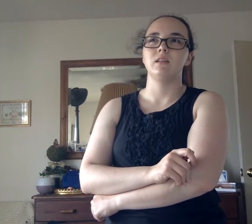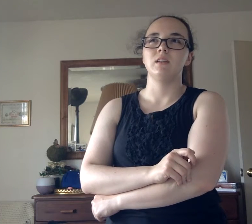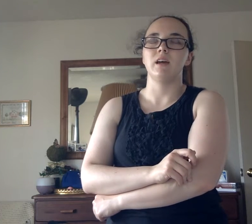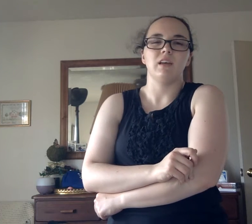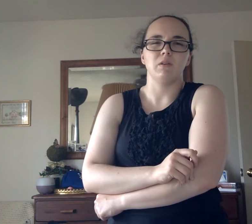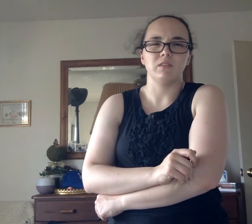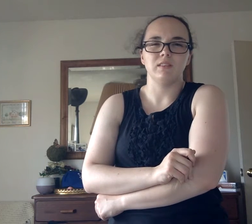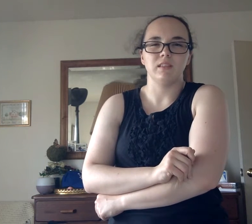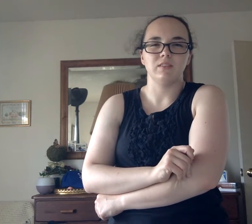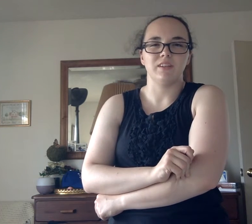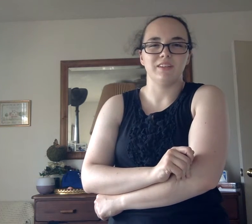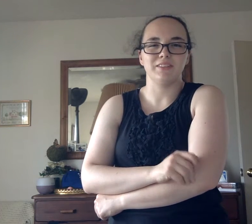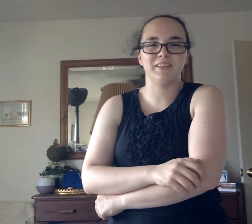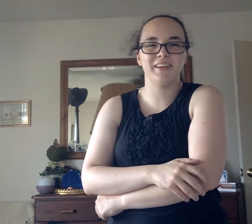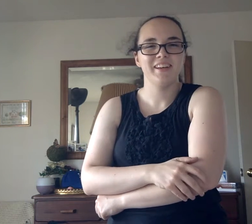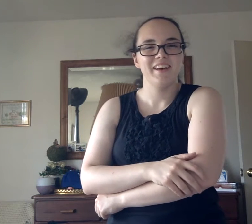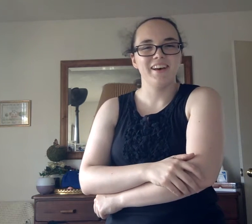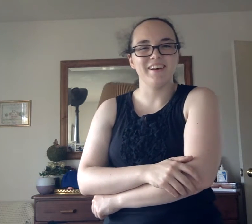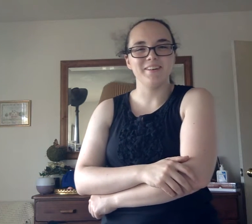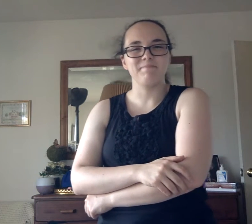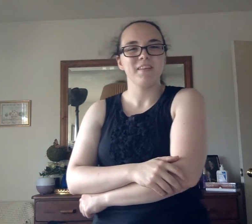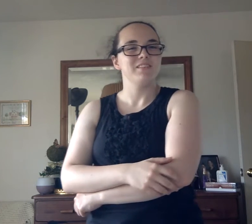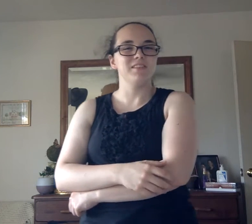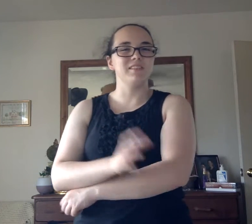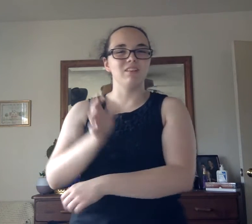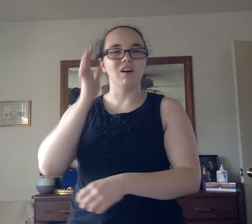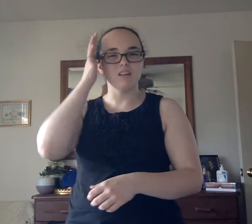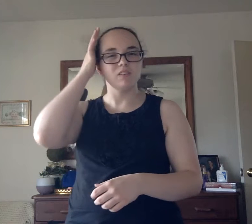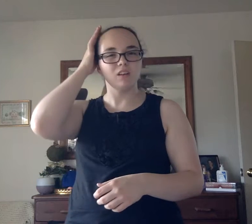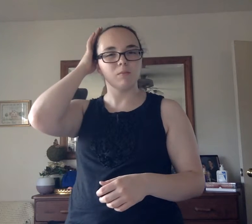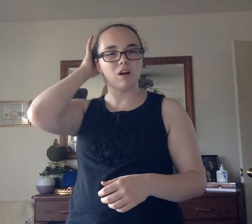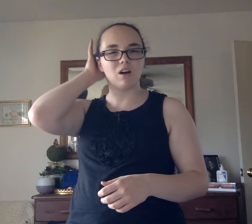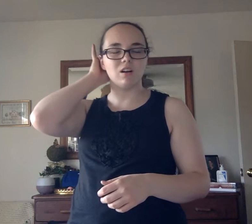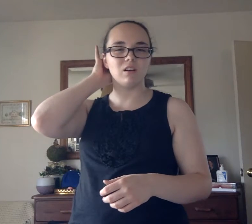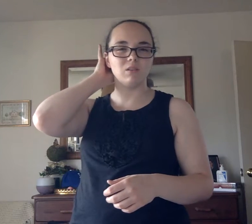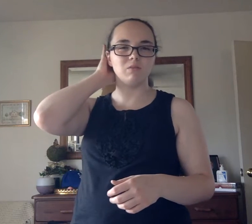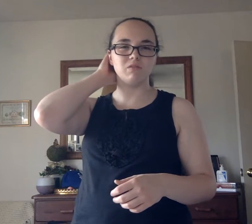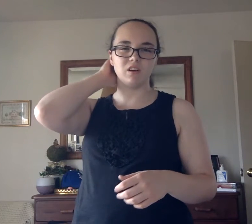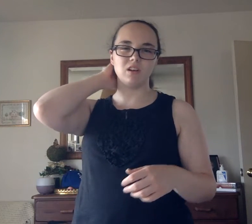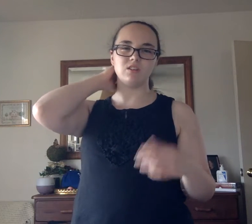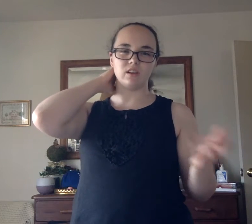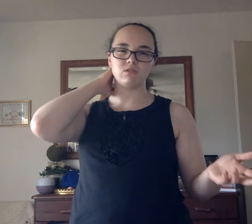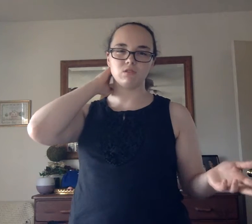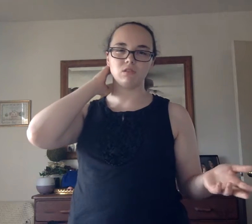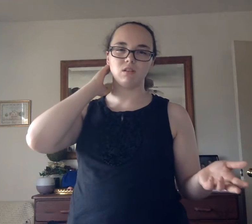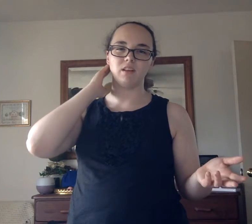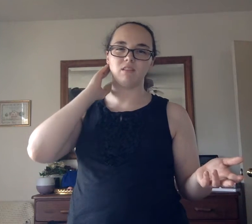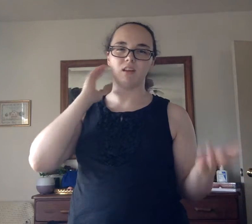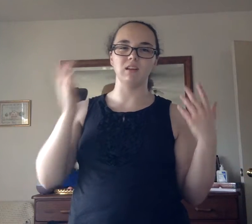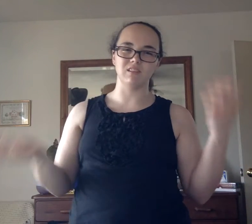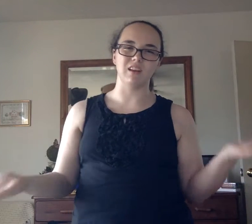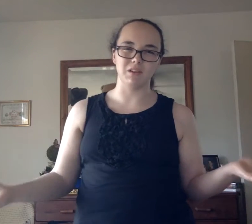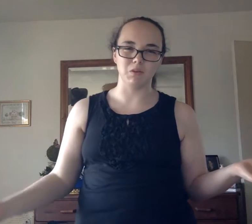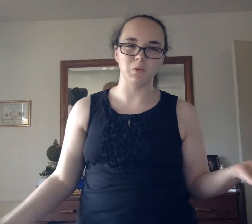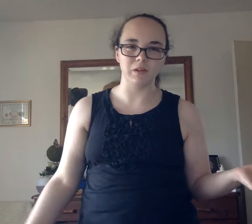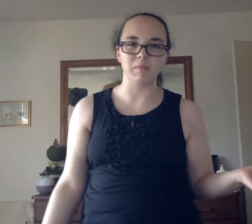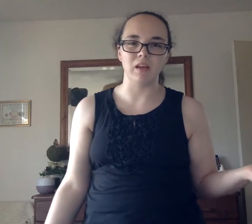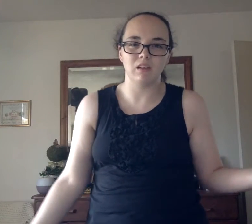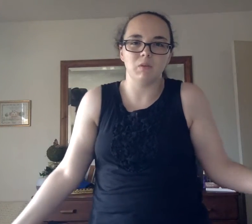I can't really think of any others. Just a lot of them are very gestural, things that would